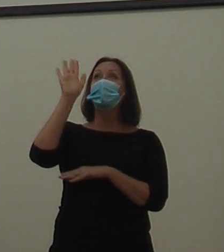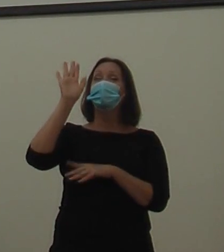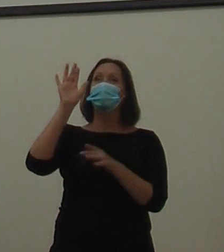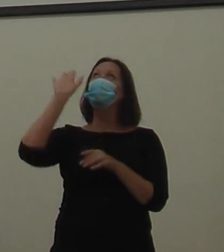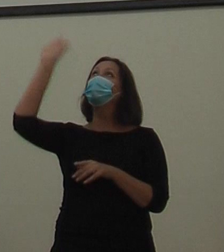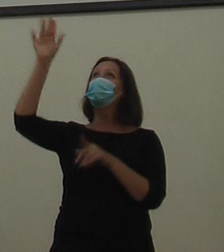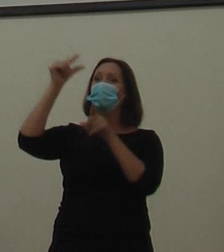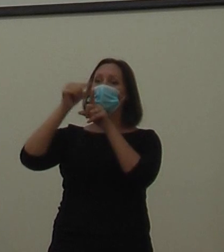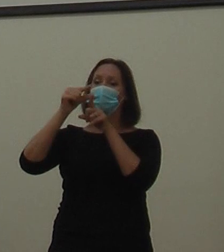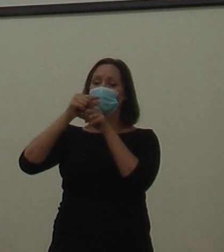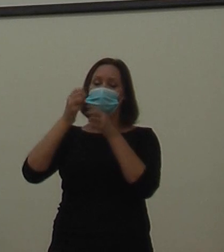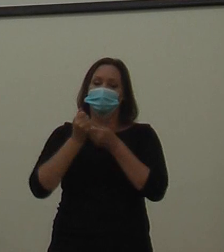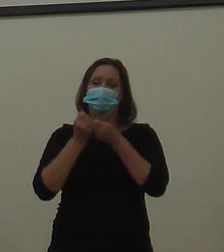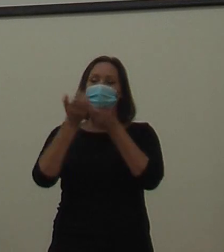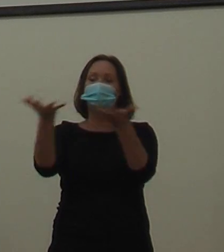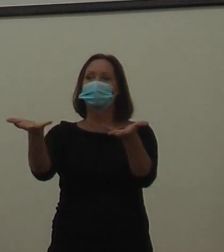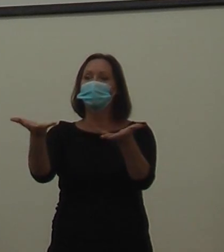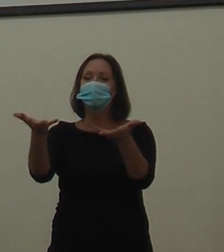in some way. Father,